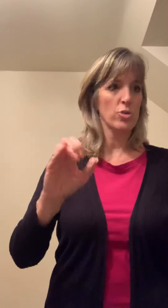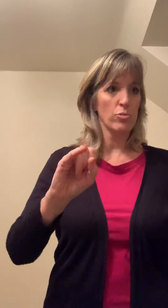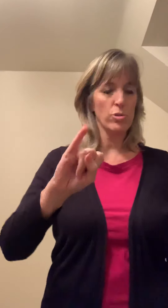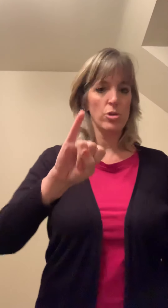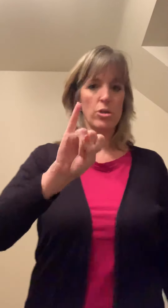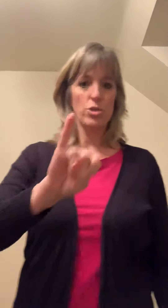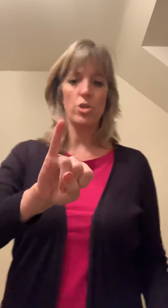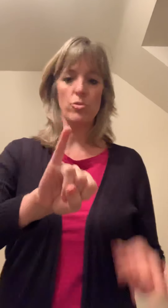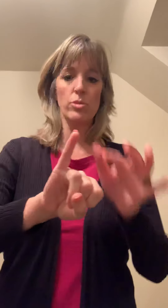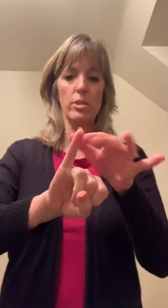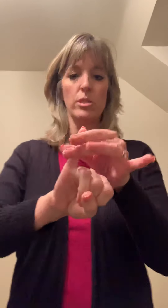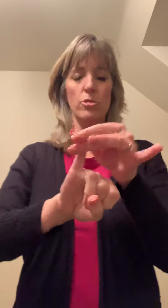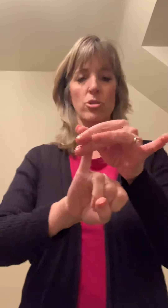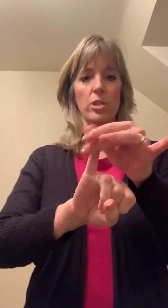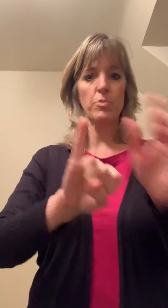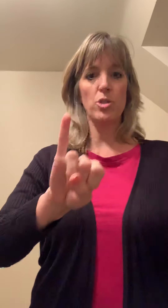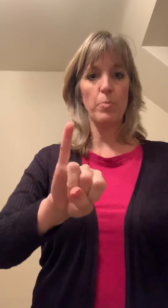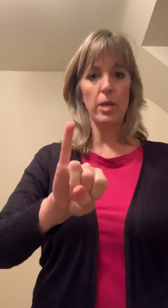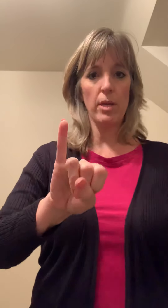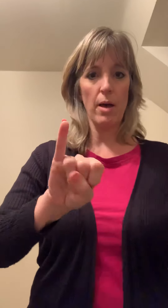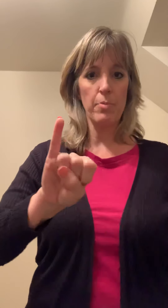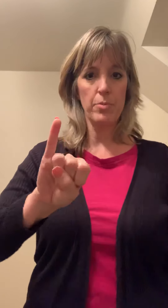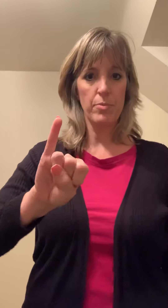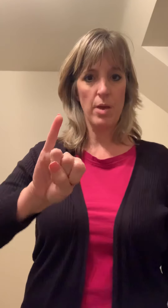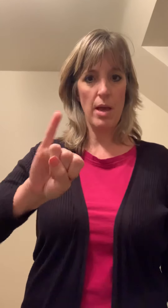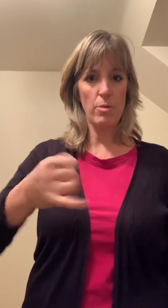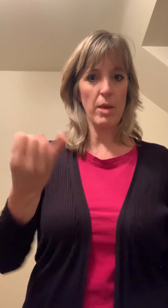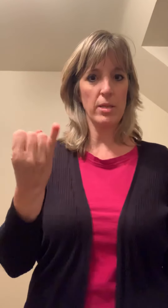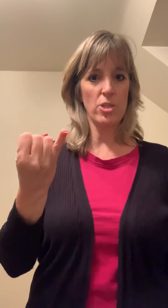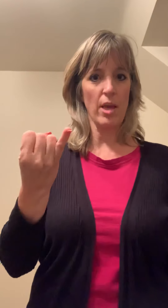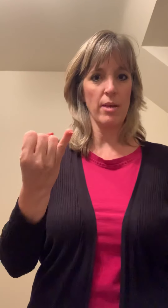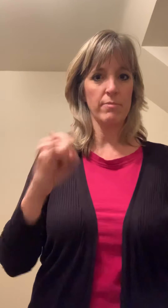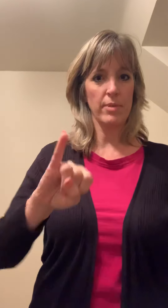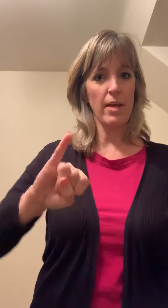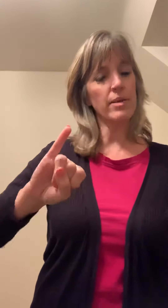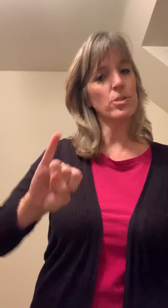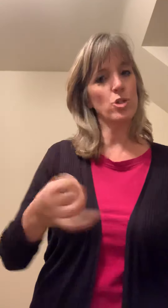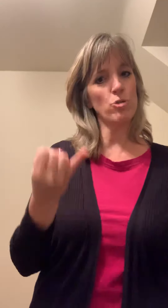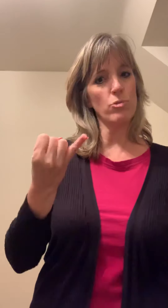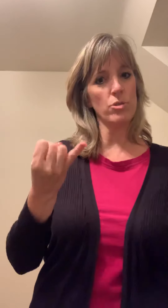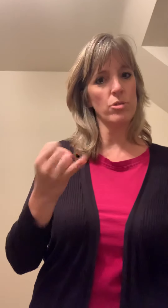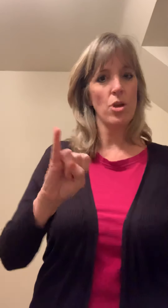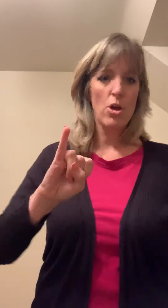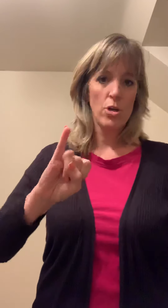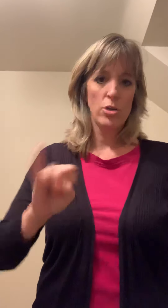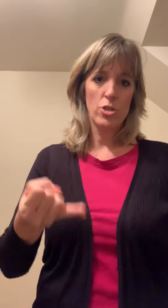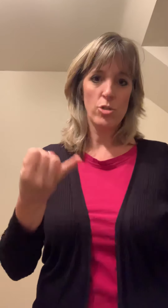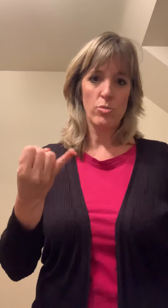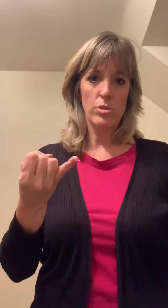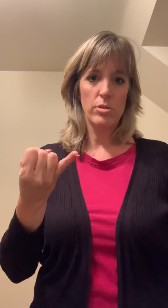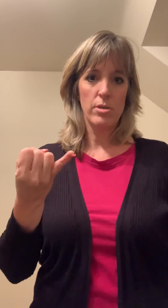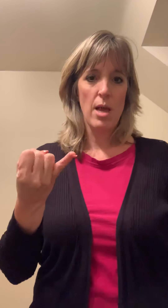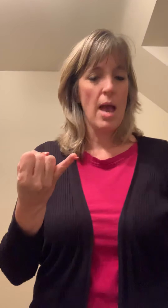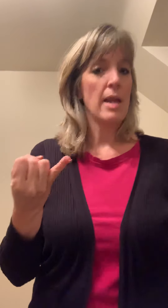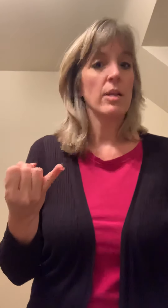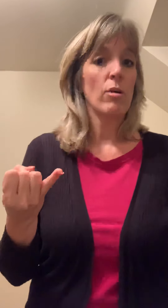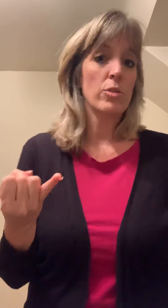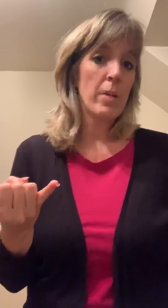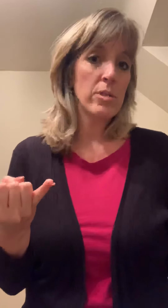juice. Juice is you just put your pinky up and you make a J, okay? Juice, juice. And it all depends on